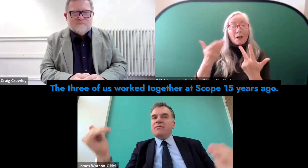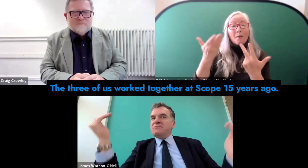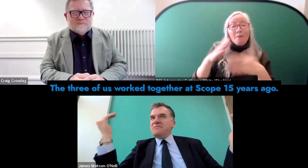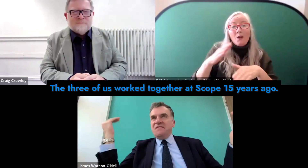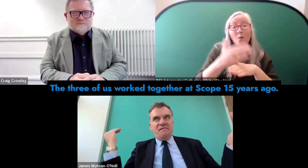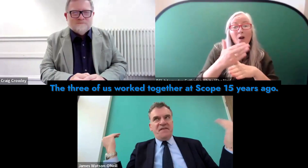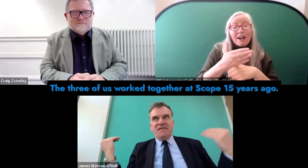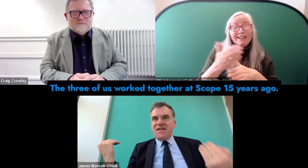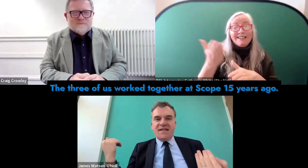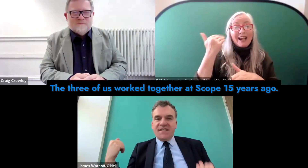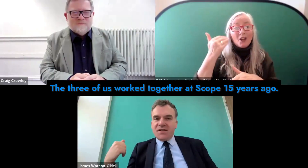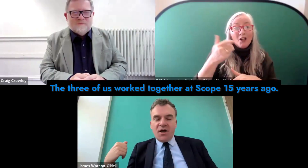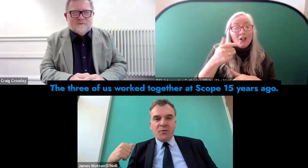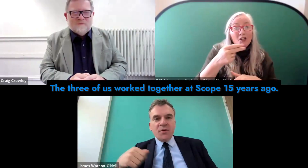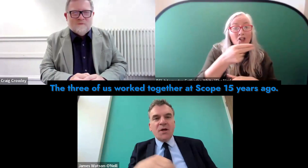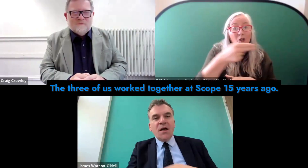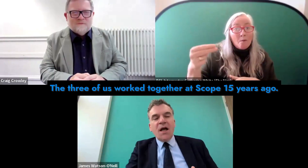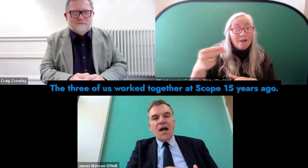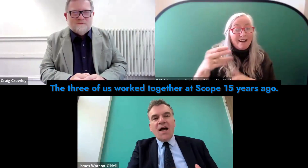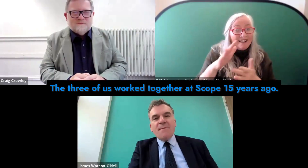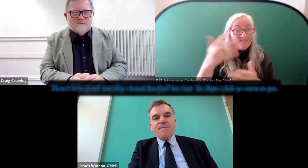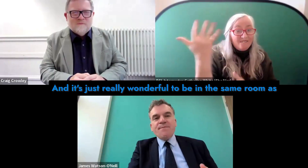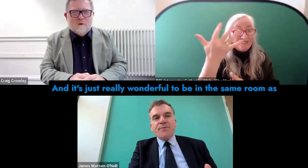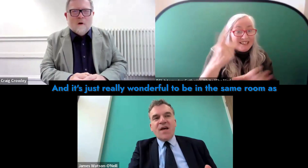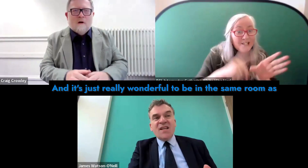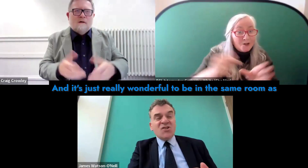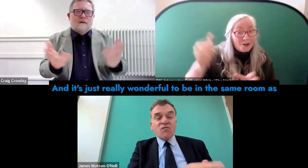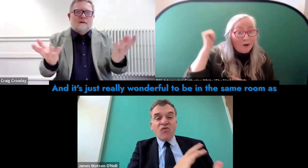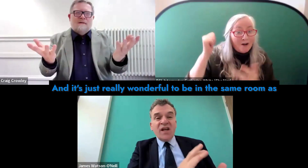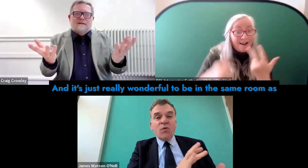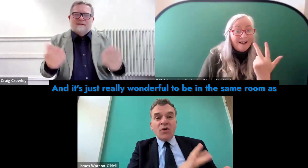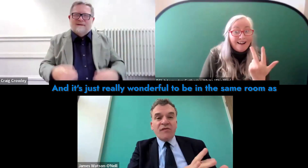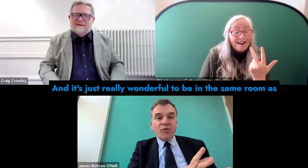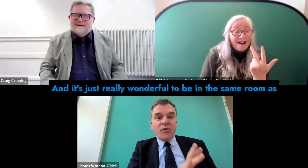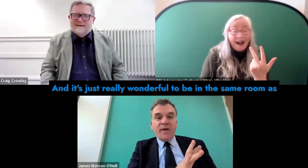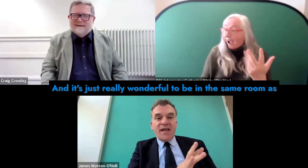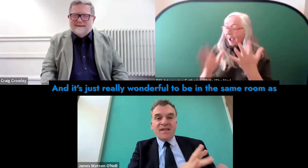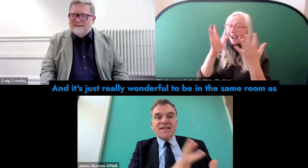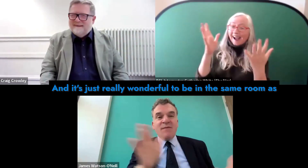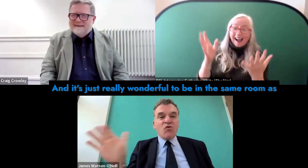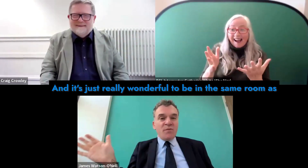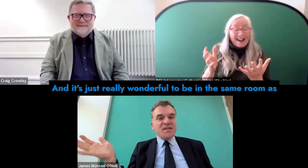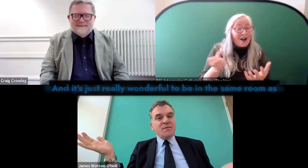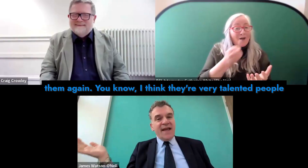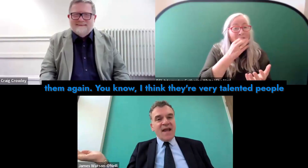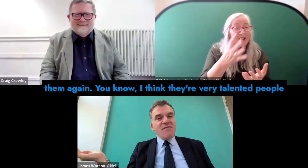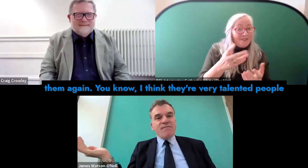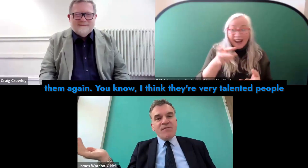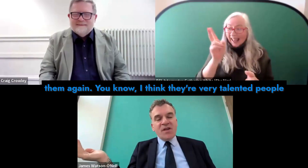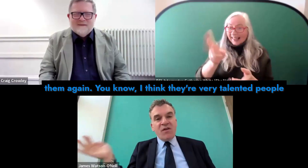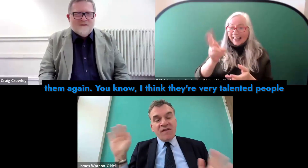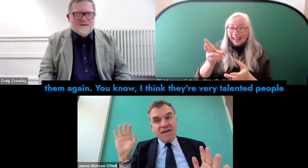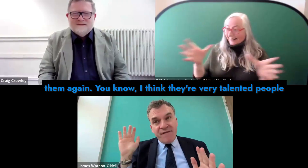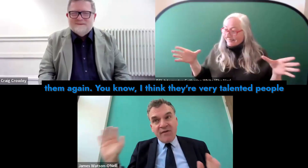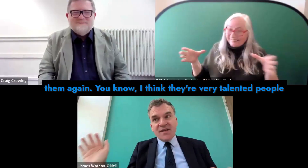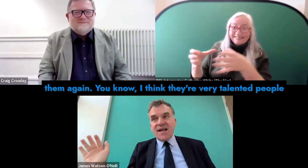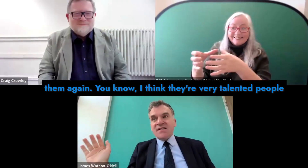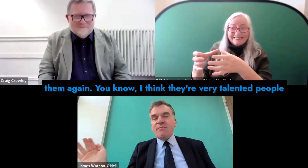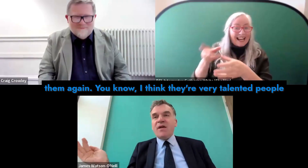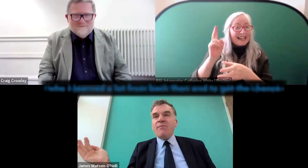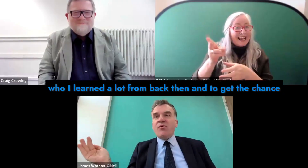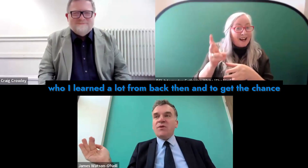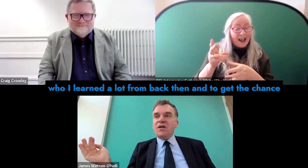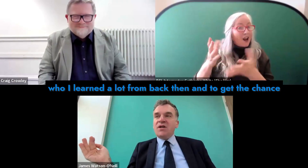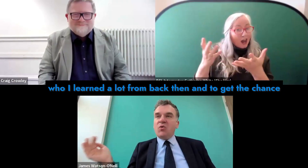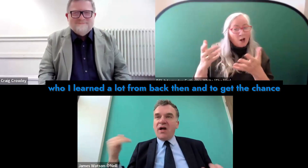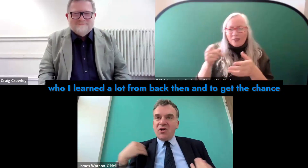at Scope 15 years ago. And it's just really wonderful to be in the same room as them again. I think they're very